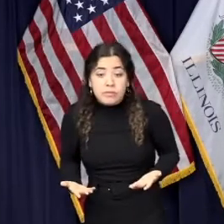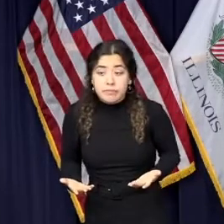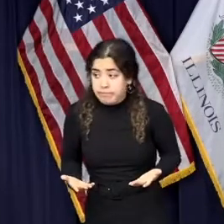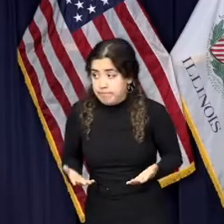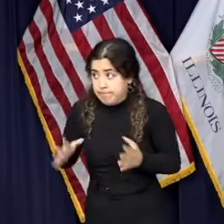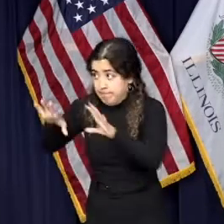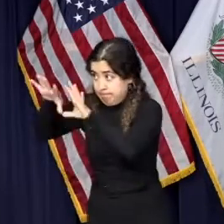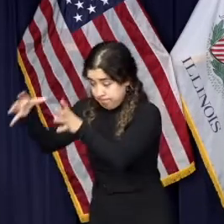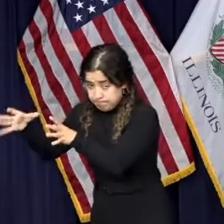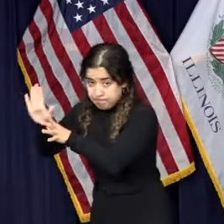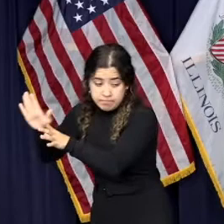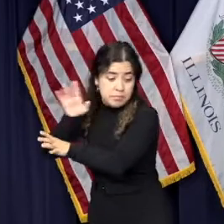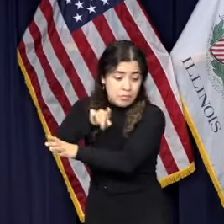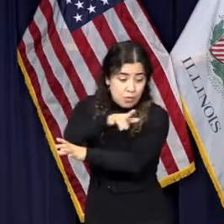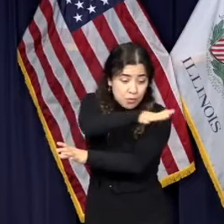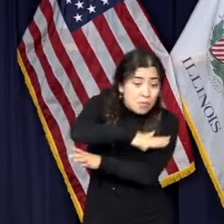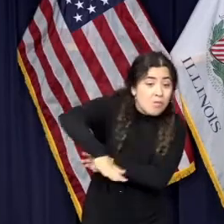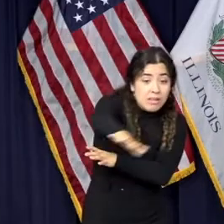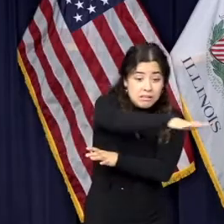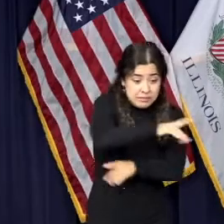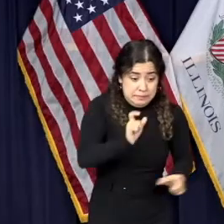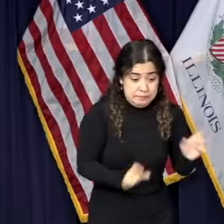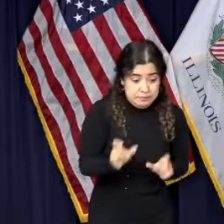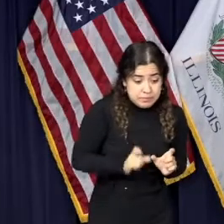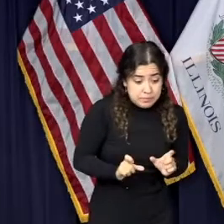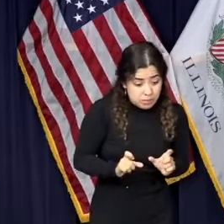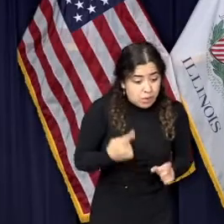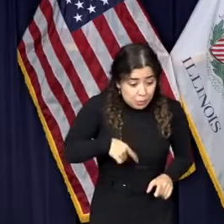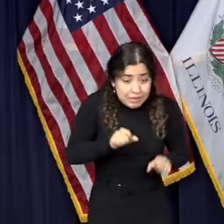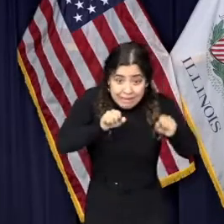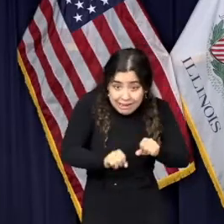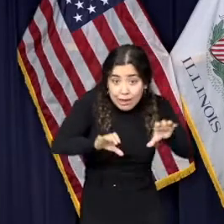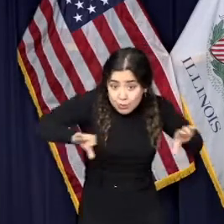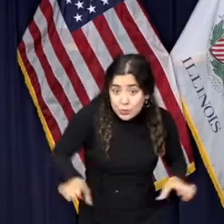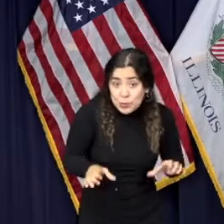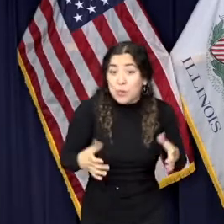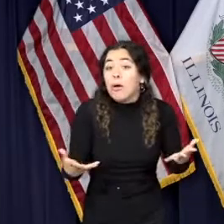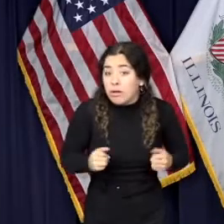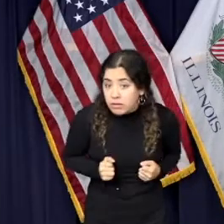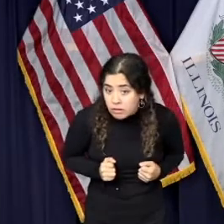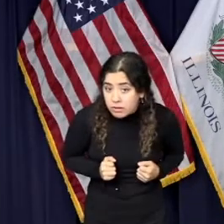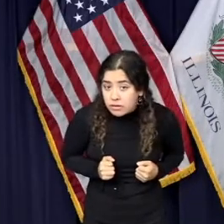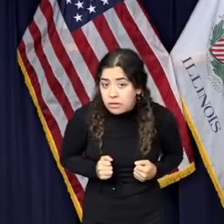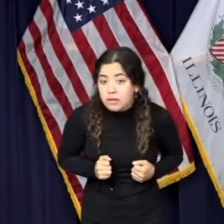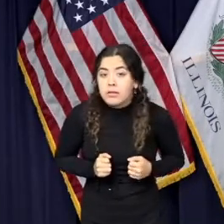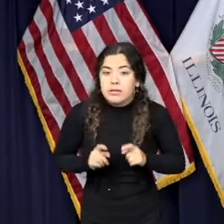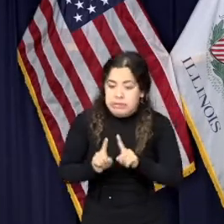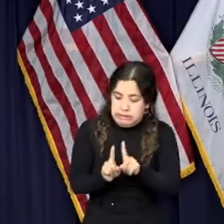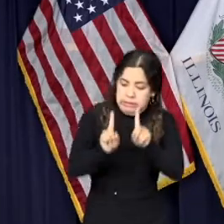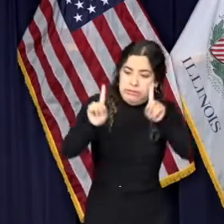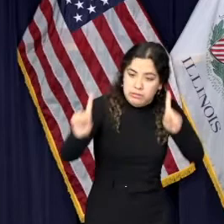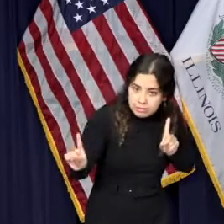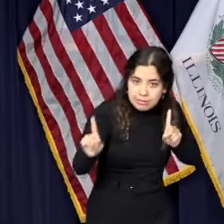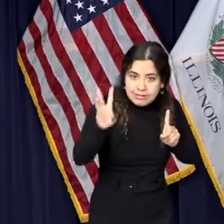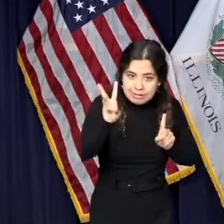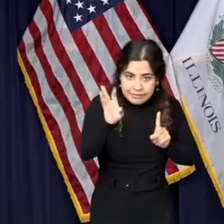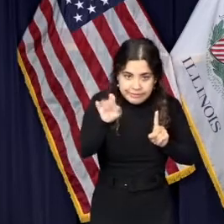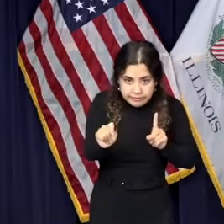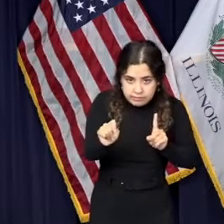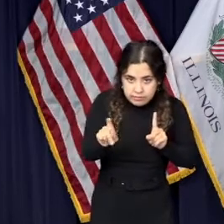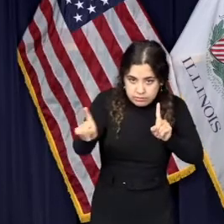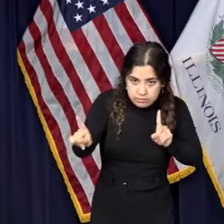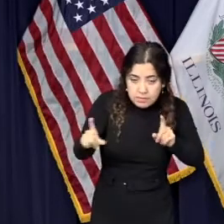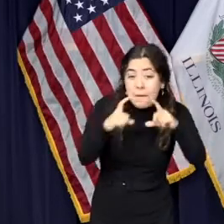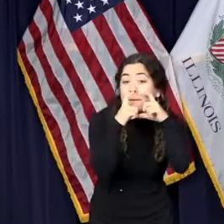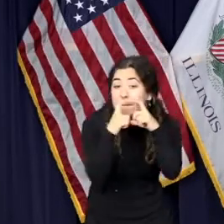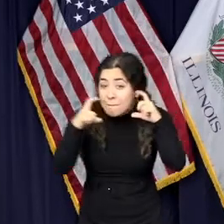do. And those simple truths are to watch your distance, the 6 feet, wear a mask. And let me just